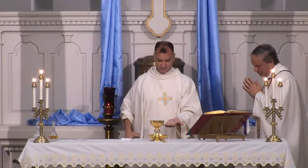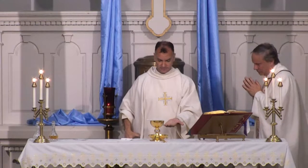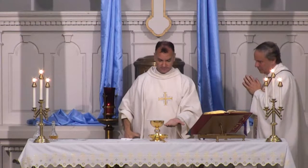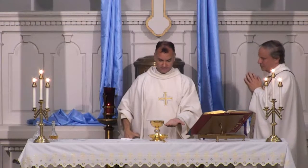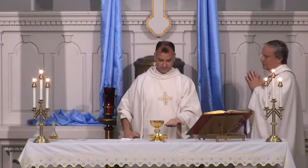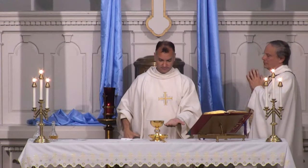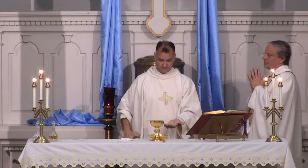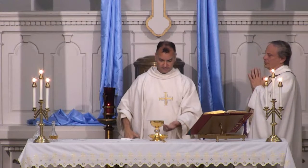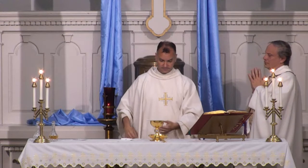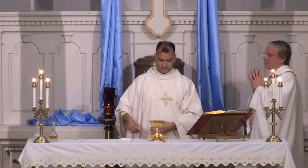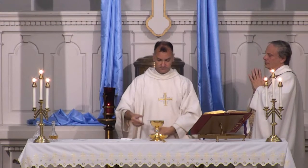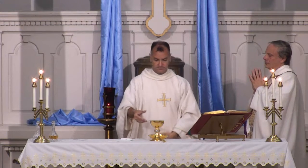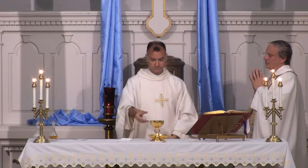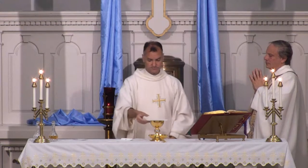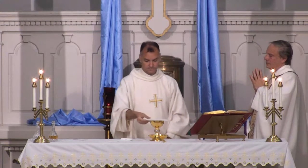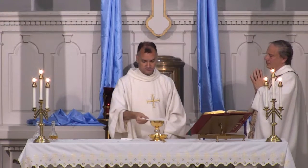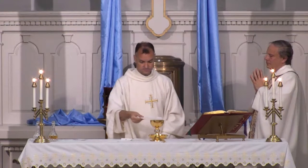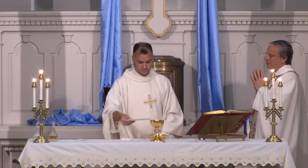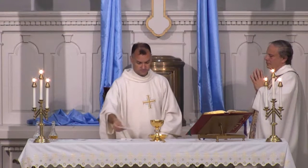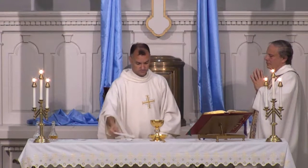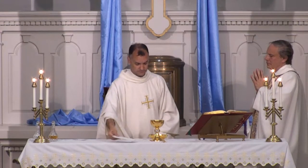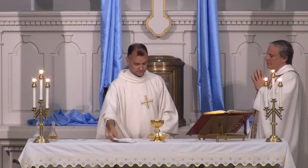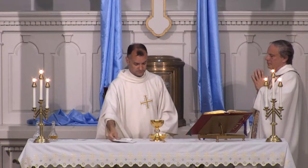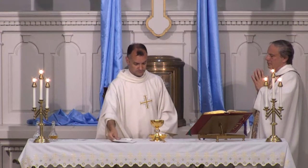Jesus Christ.